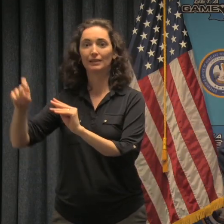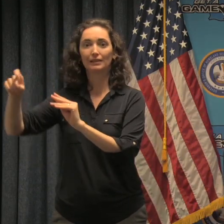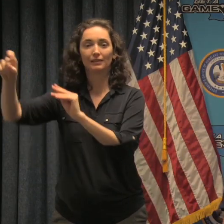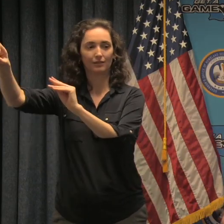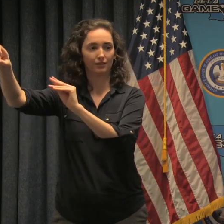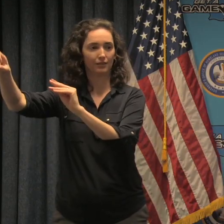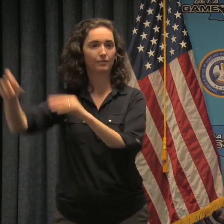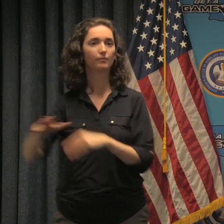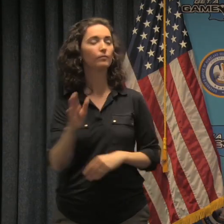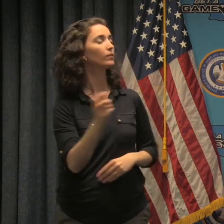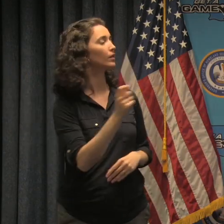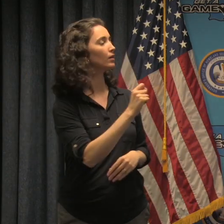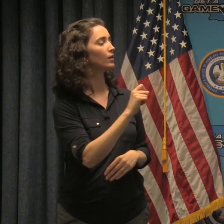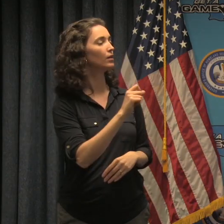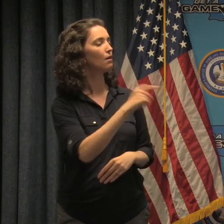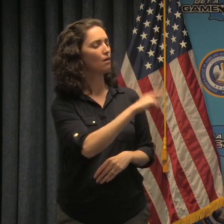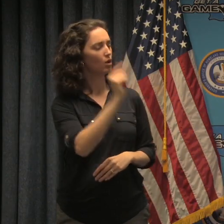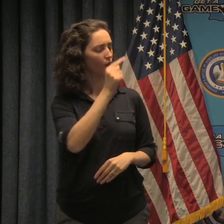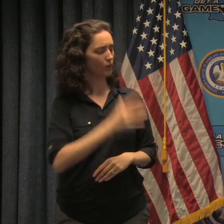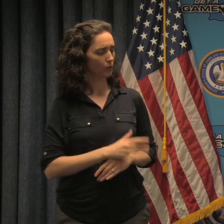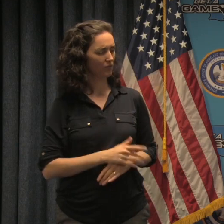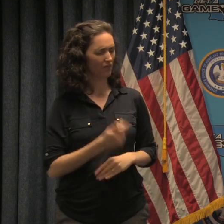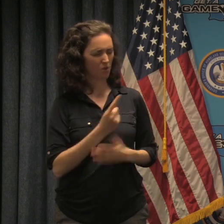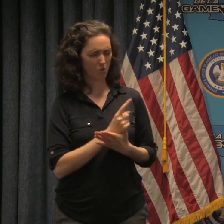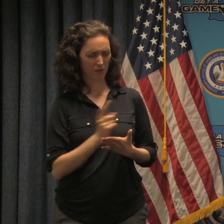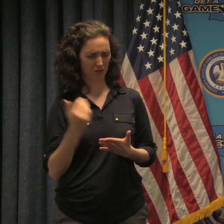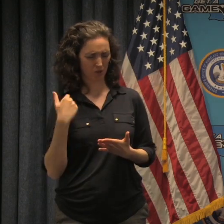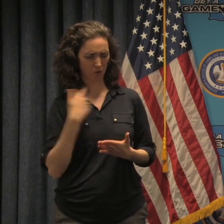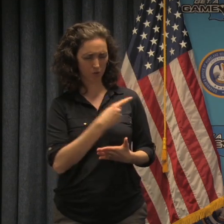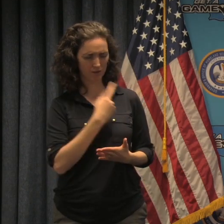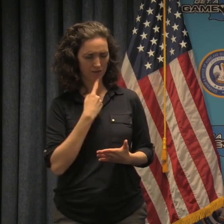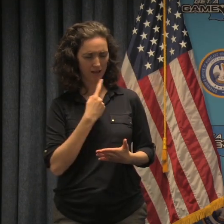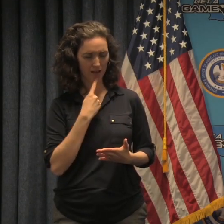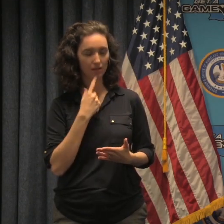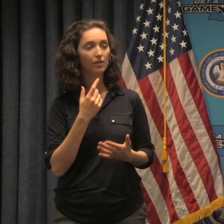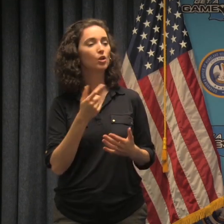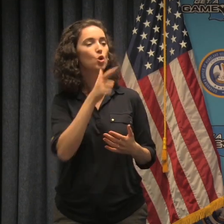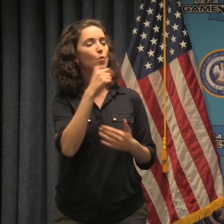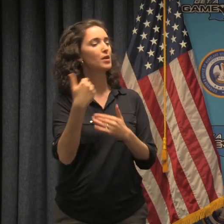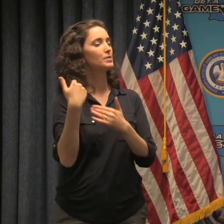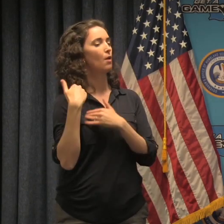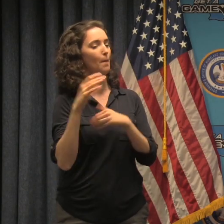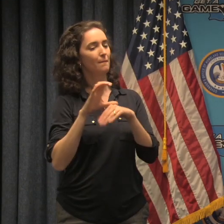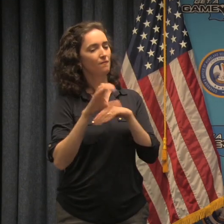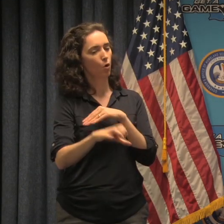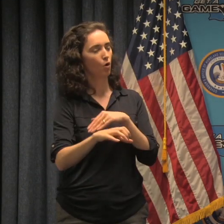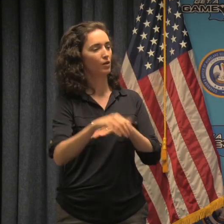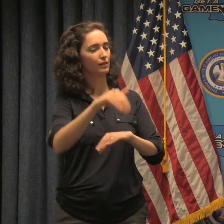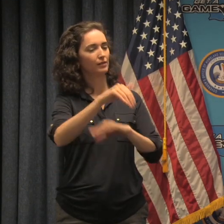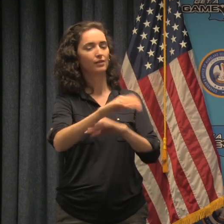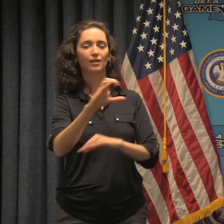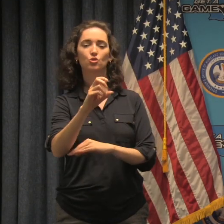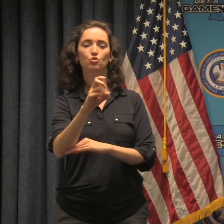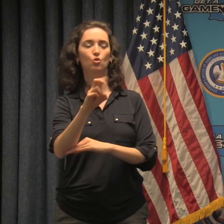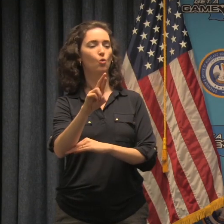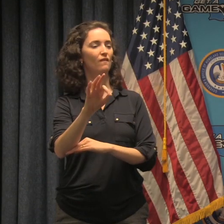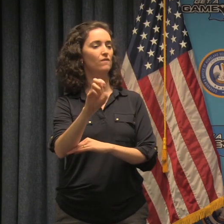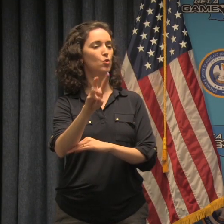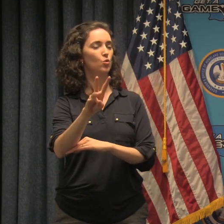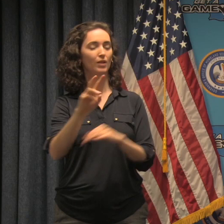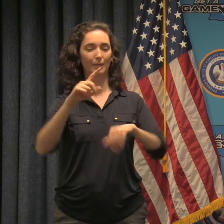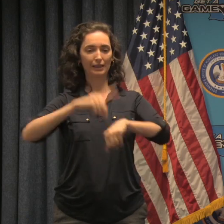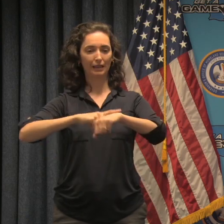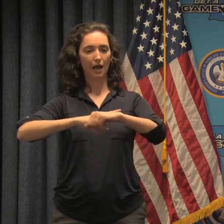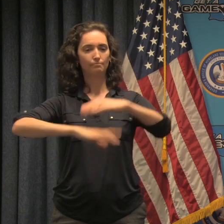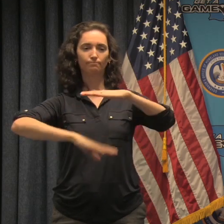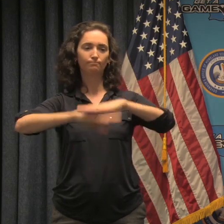Governor, I know you were saying earlier that it was, a few weeks ago, I think, that it was up to local municipalities to enforce that curfew. We have seen a number of parishes, including